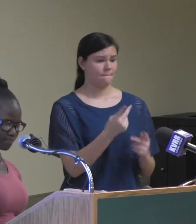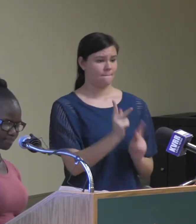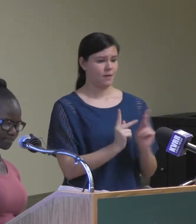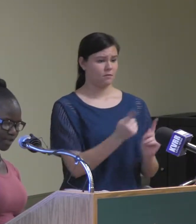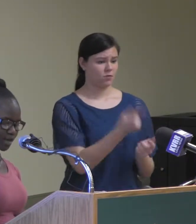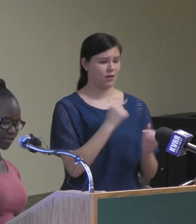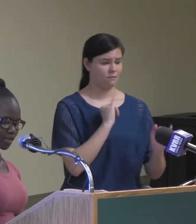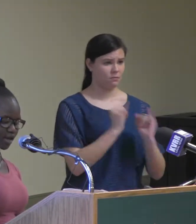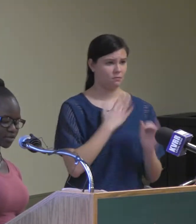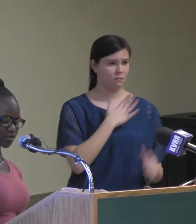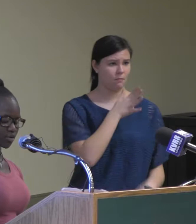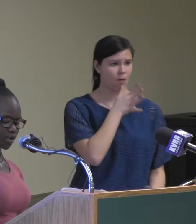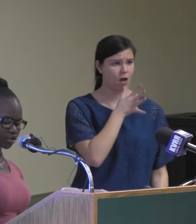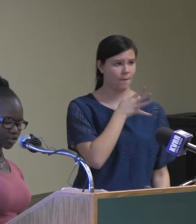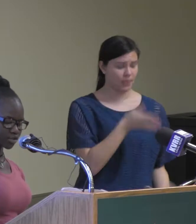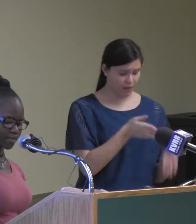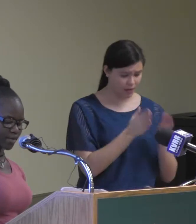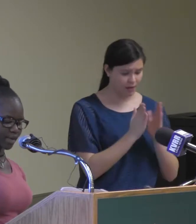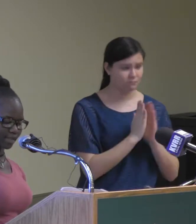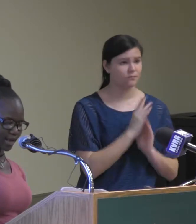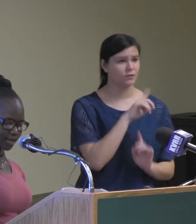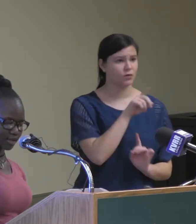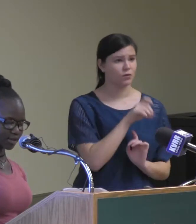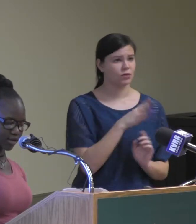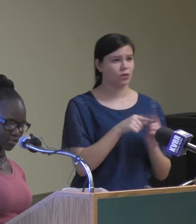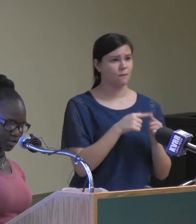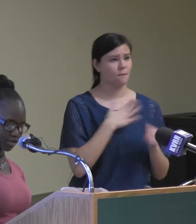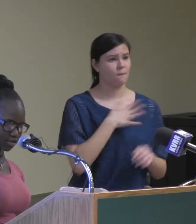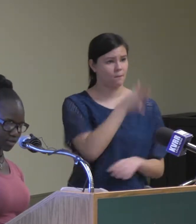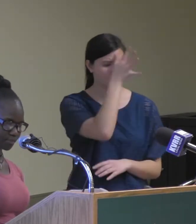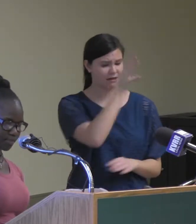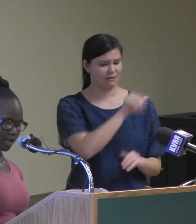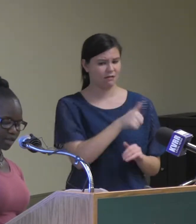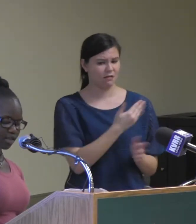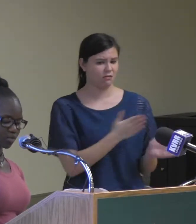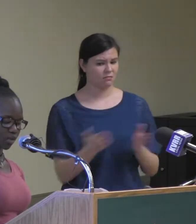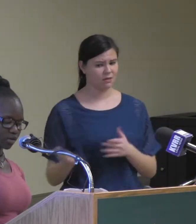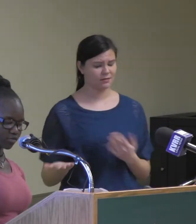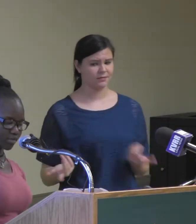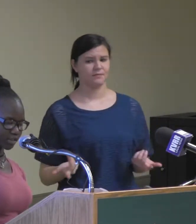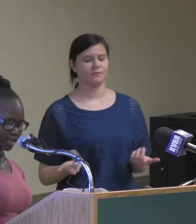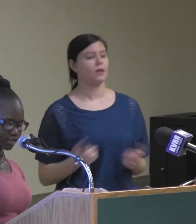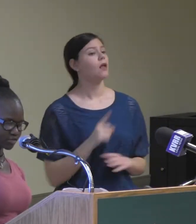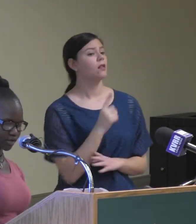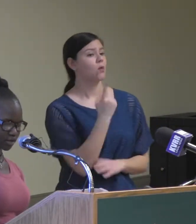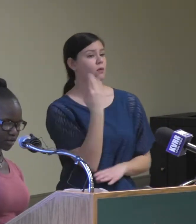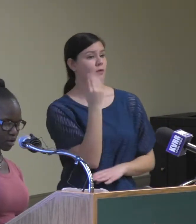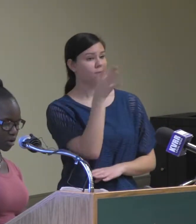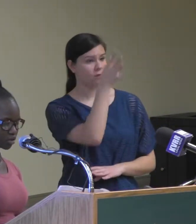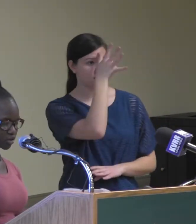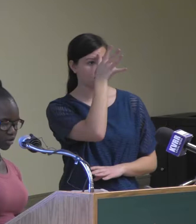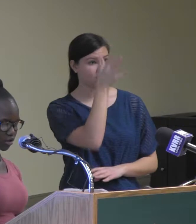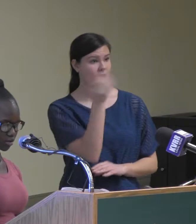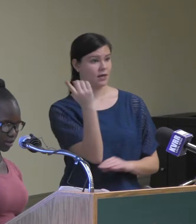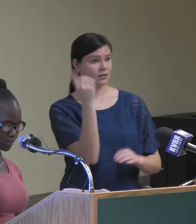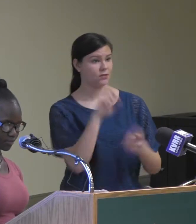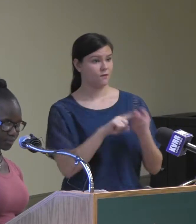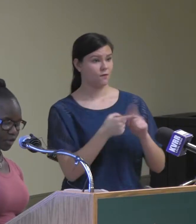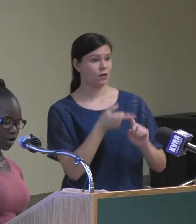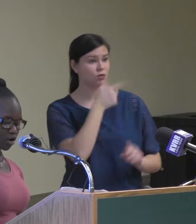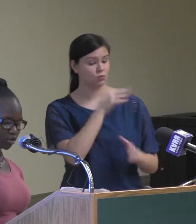mom. They asked her questions about my dad and other things. Then one of my dad's friend, who's in the